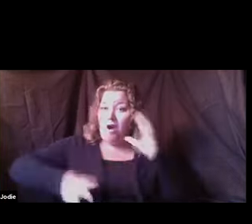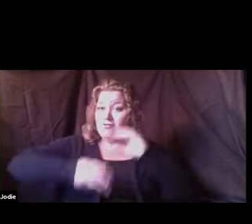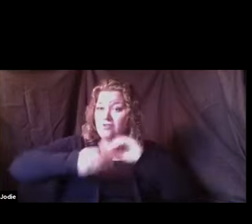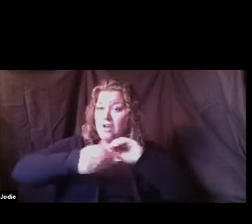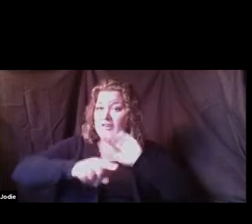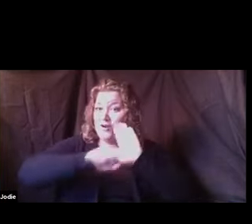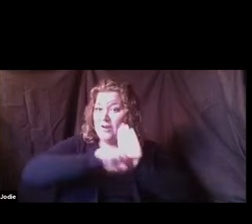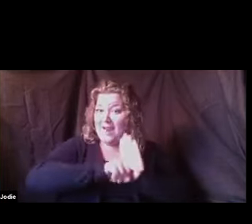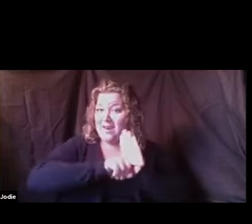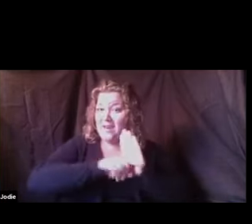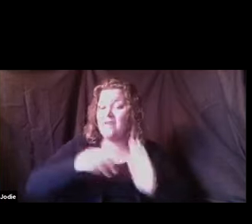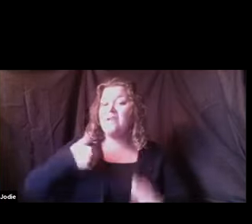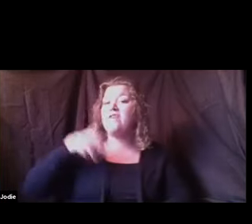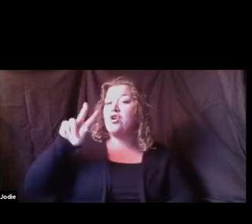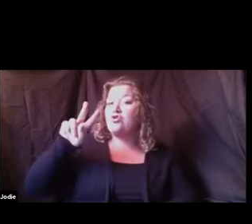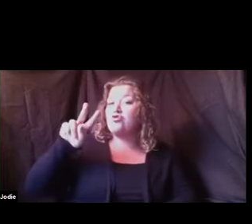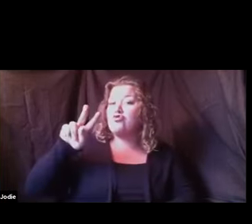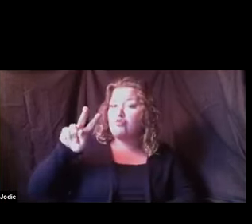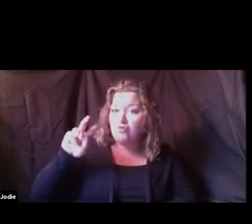at